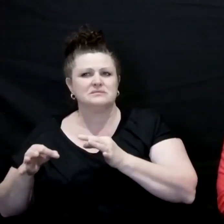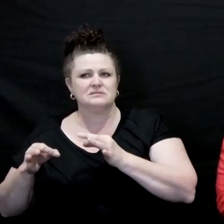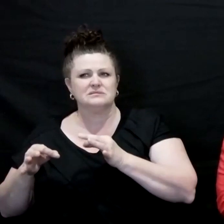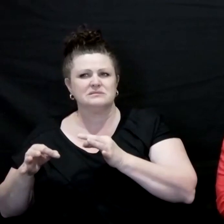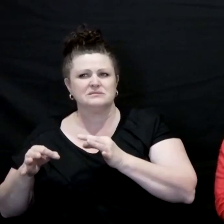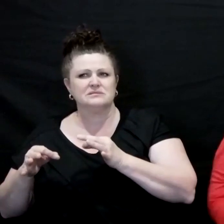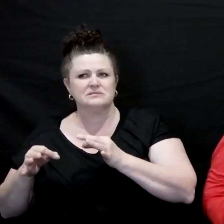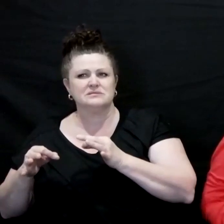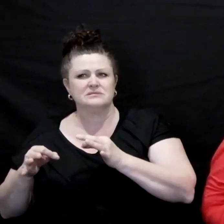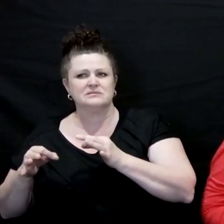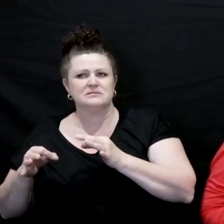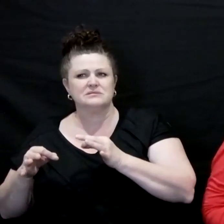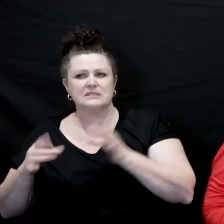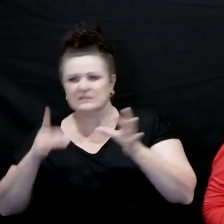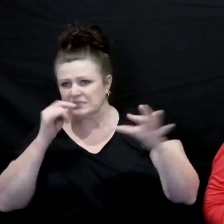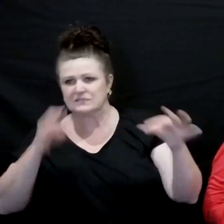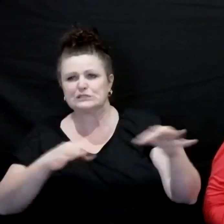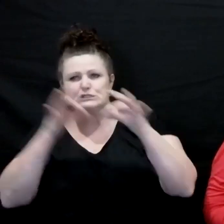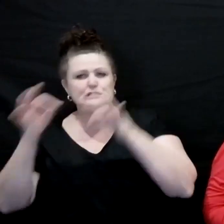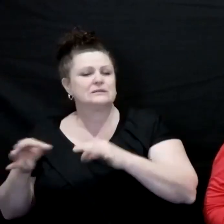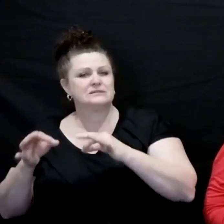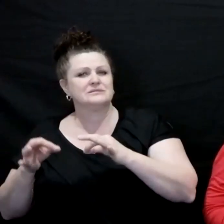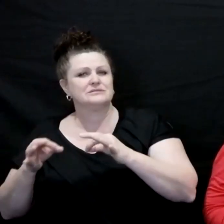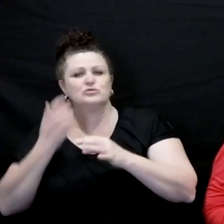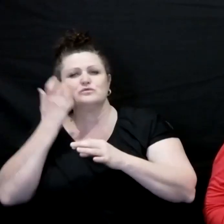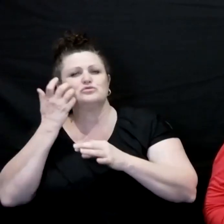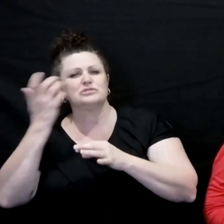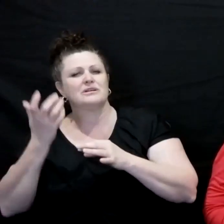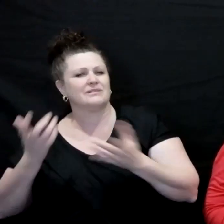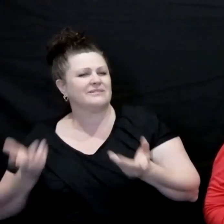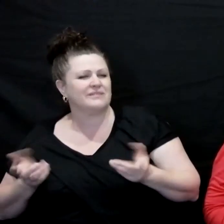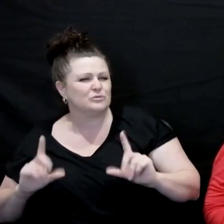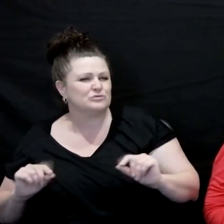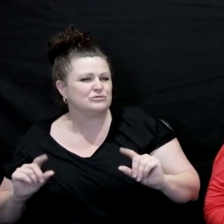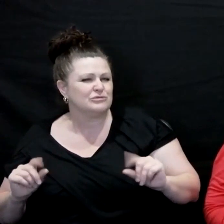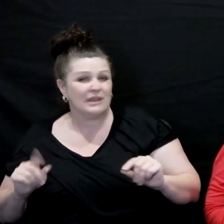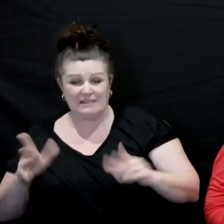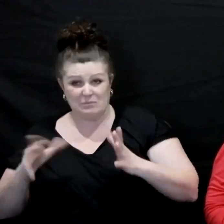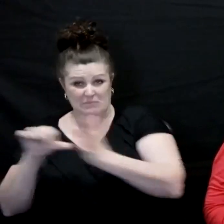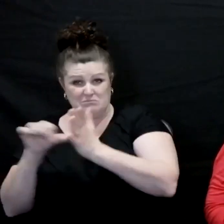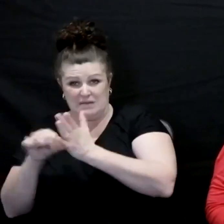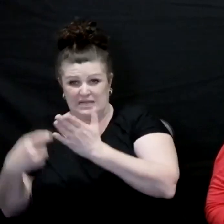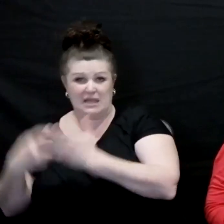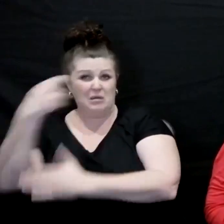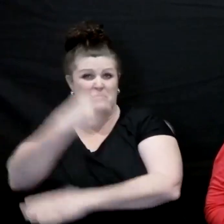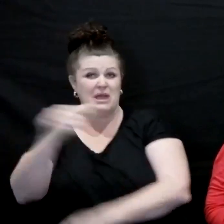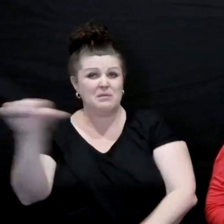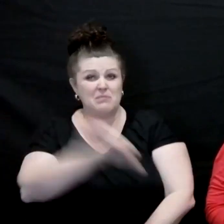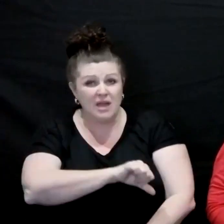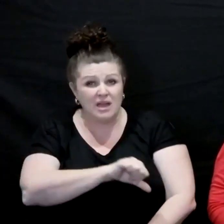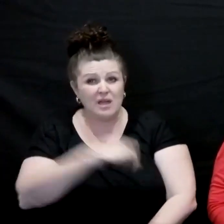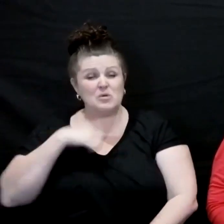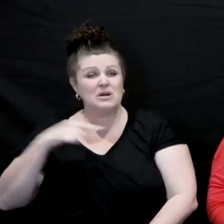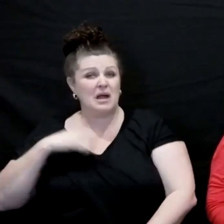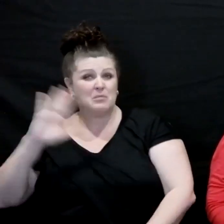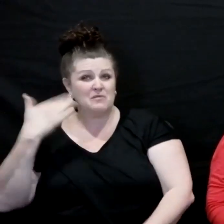any indefinite time in the future? So would I then have to repay some spent budget from my